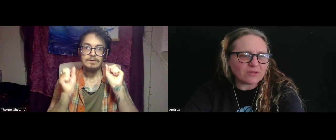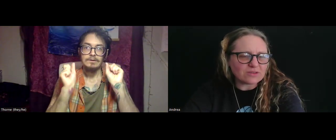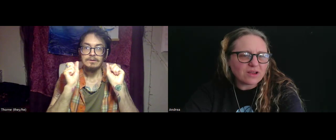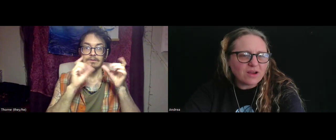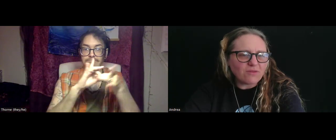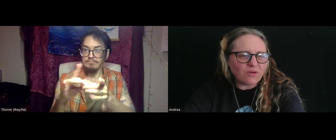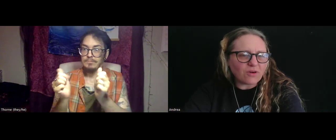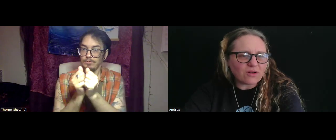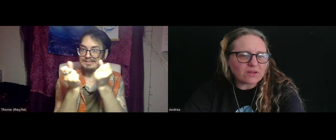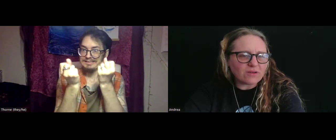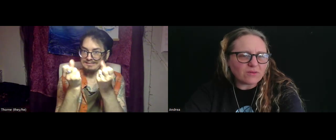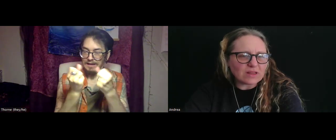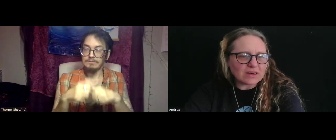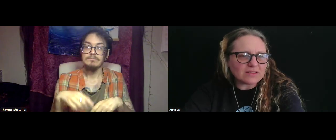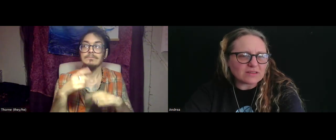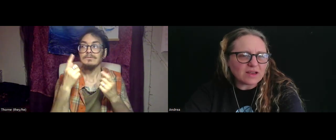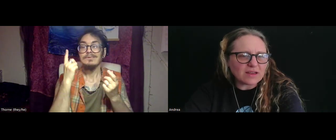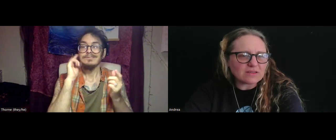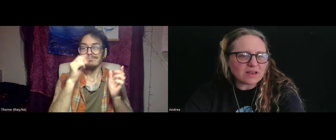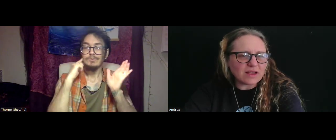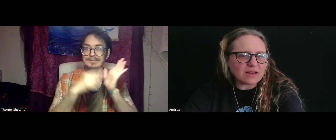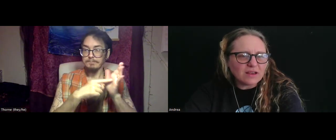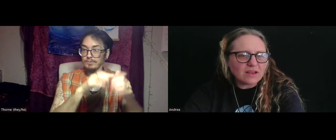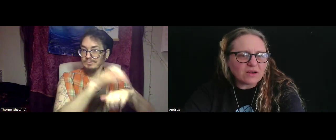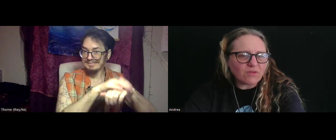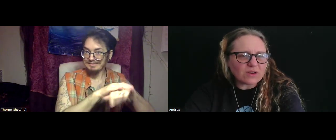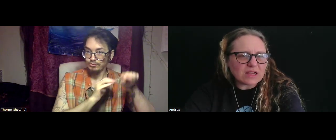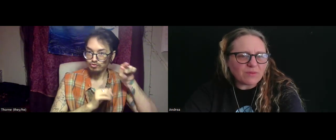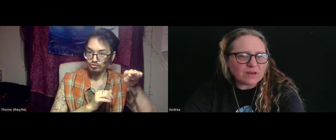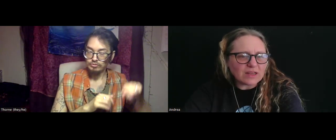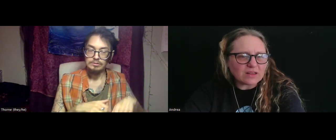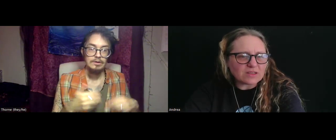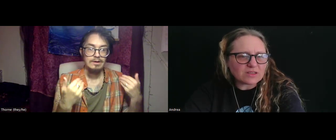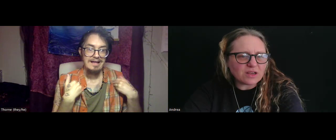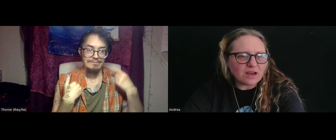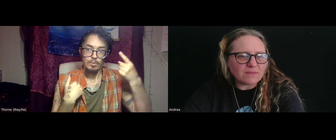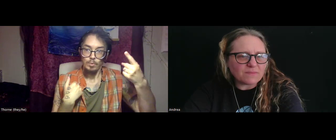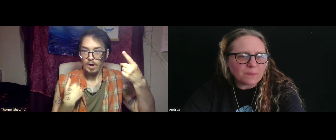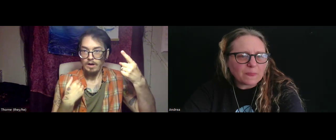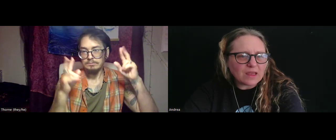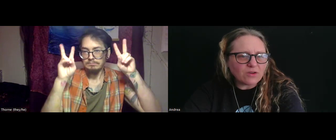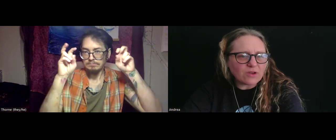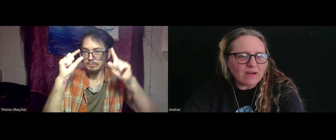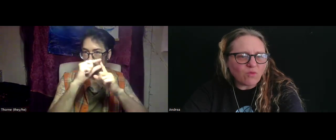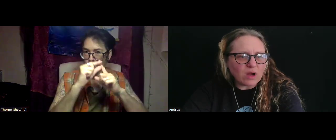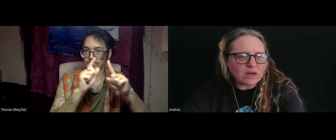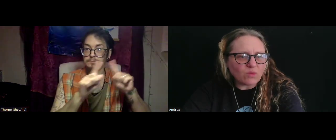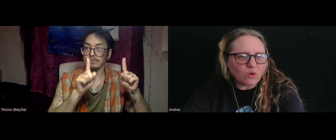use for, related to signs. And, for example, in English, you have one